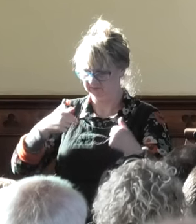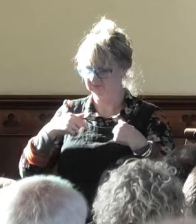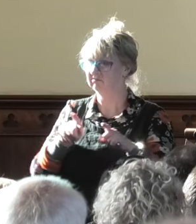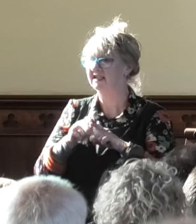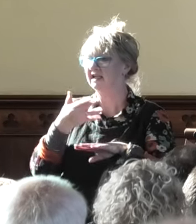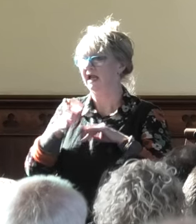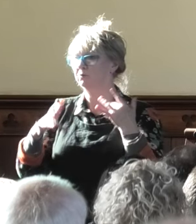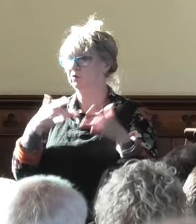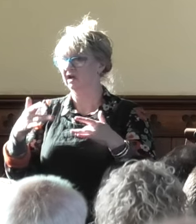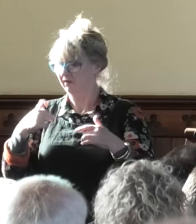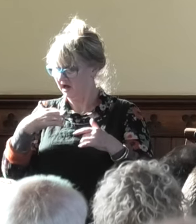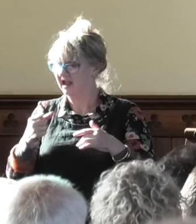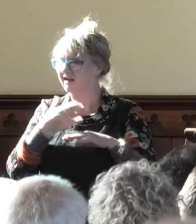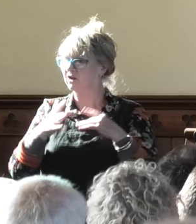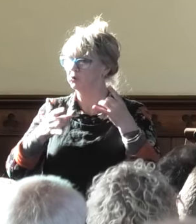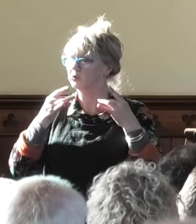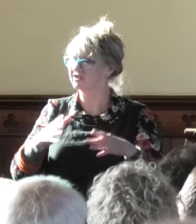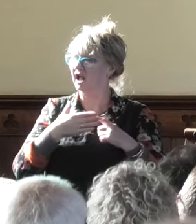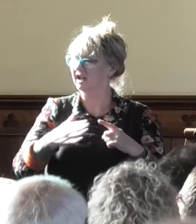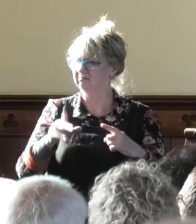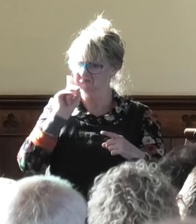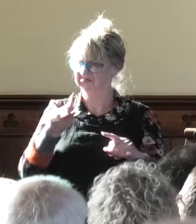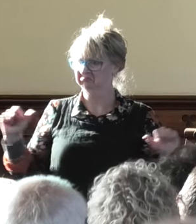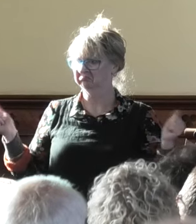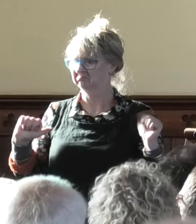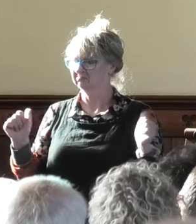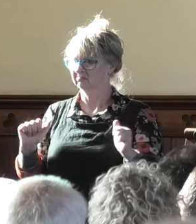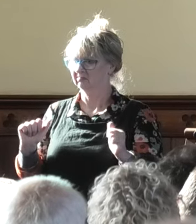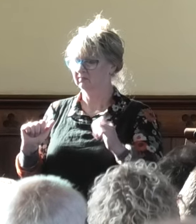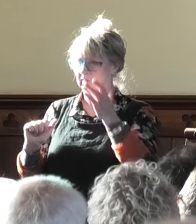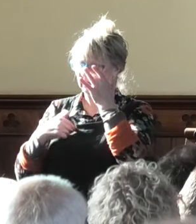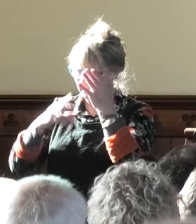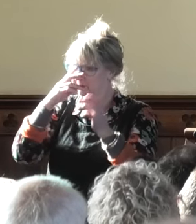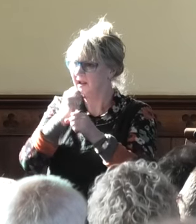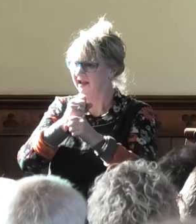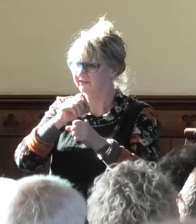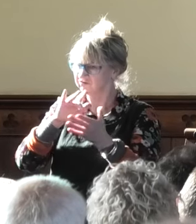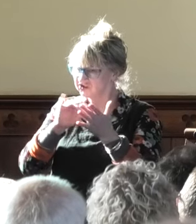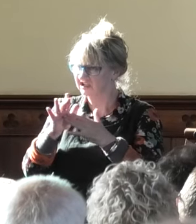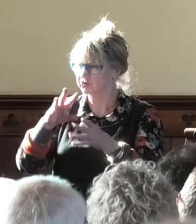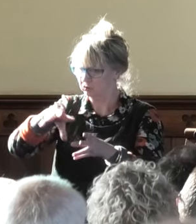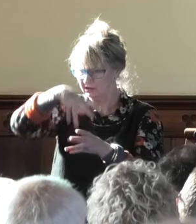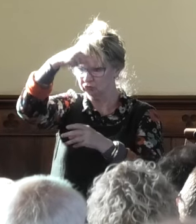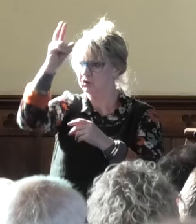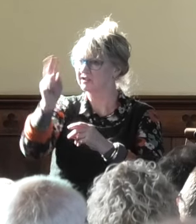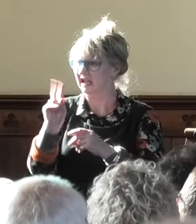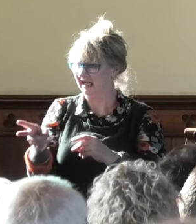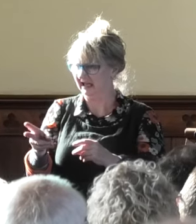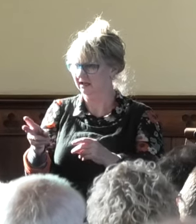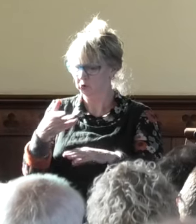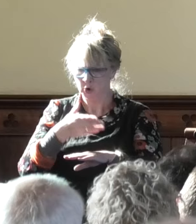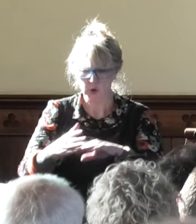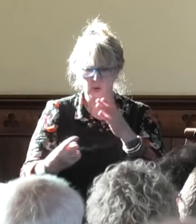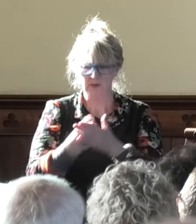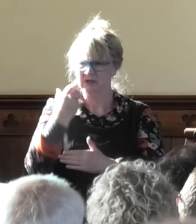start. Yesterday, with all its mistakes, is gone. Because I believe that Jesus rose again, every day is a new day with new